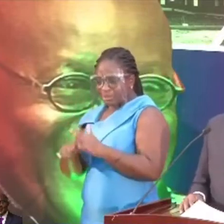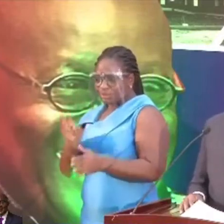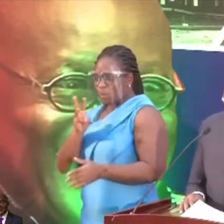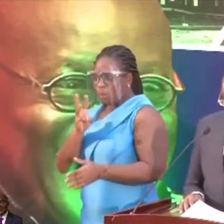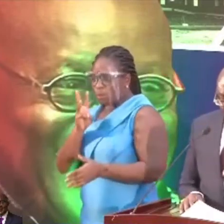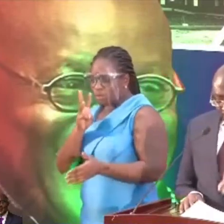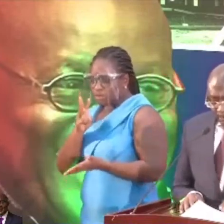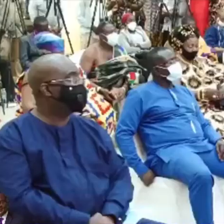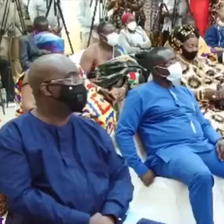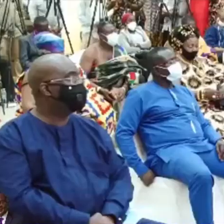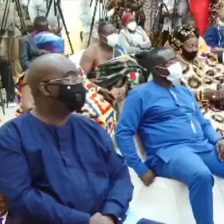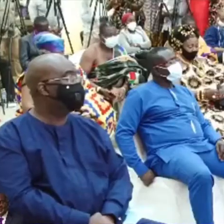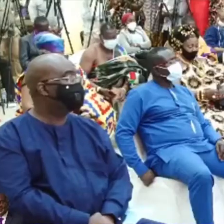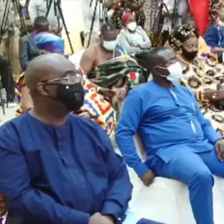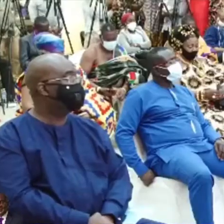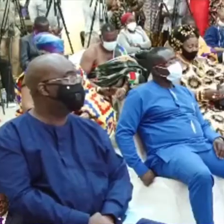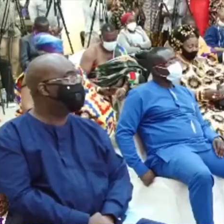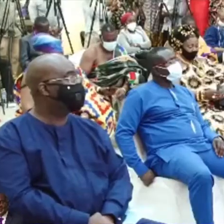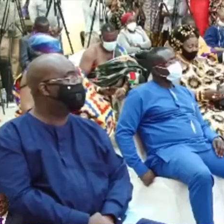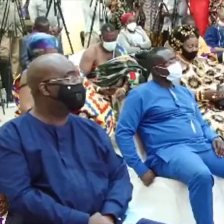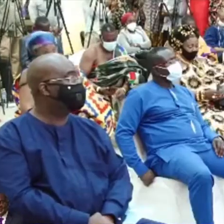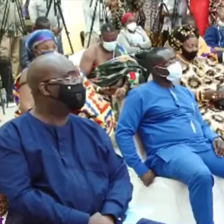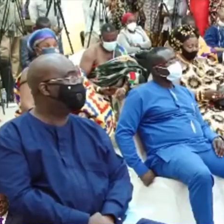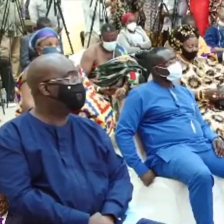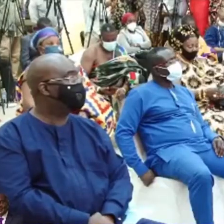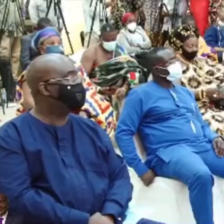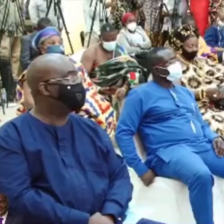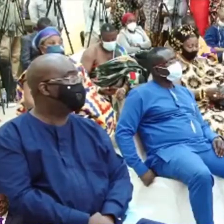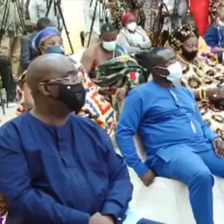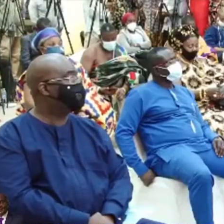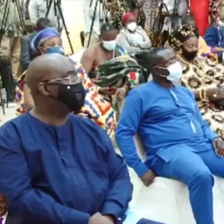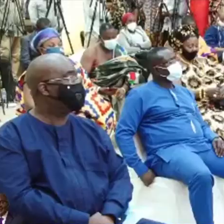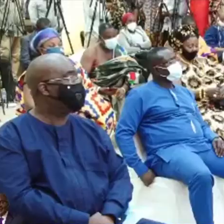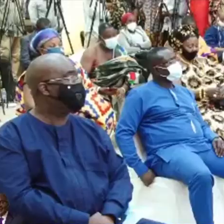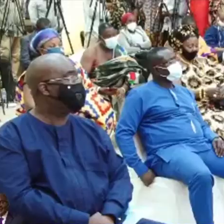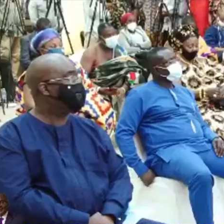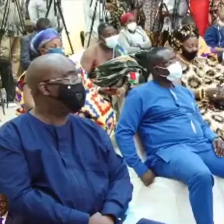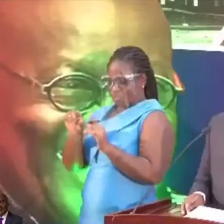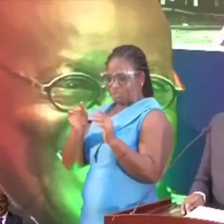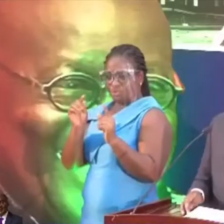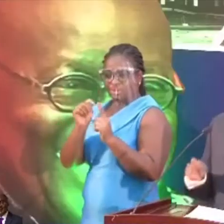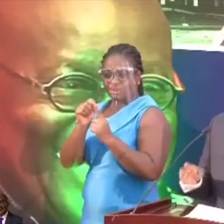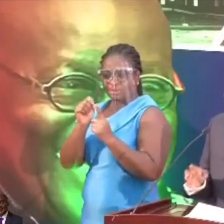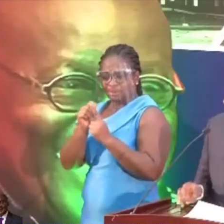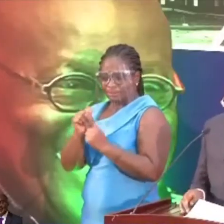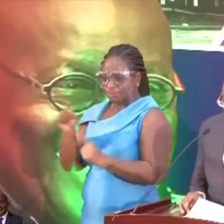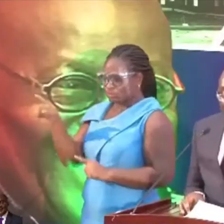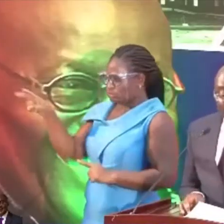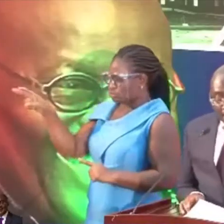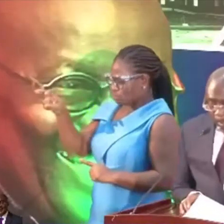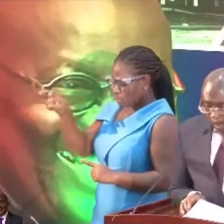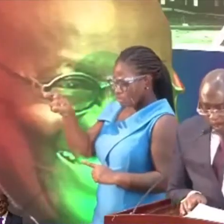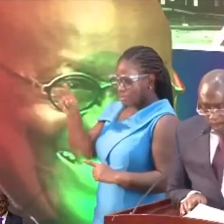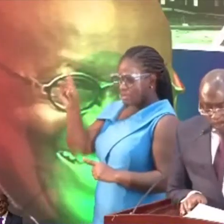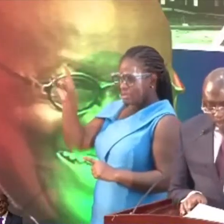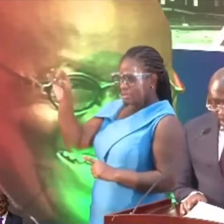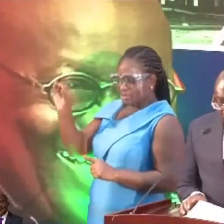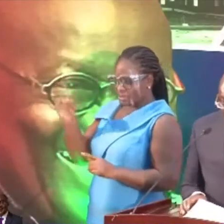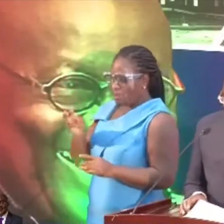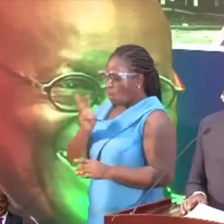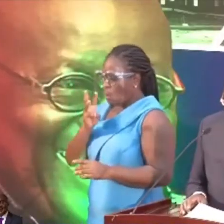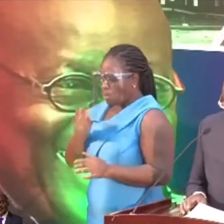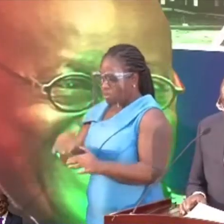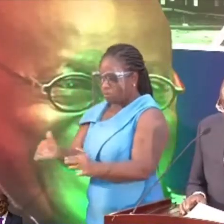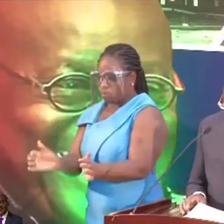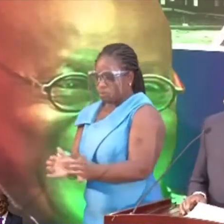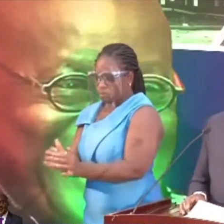Rural Water Supply Project, 23 small town water systems and 280 boreholes are